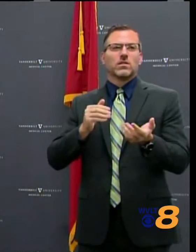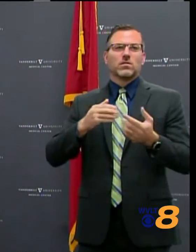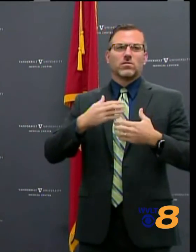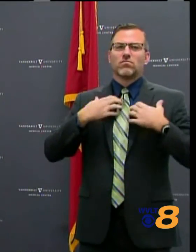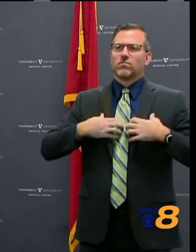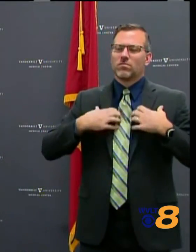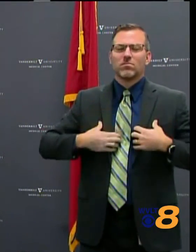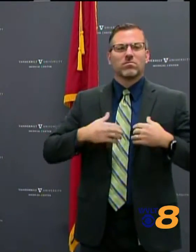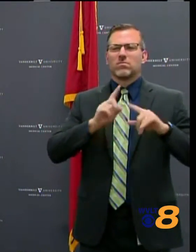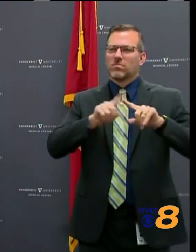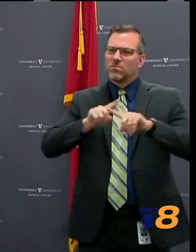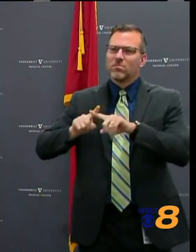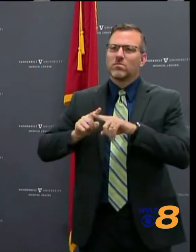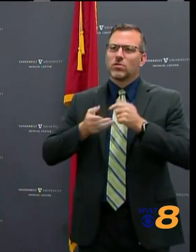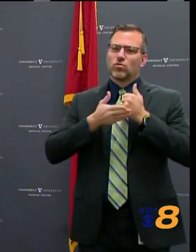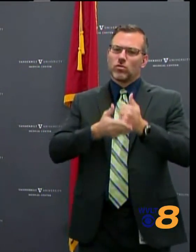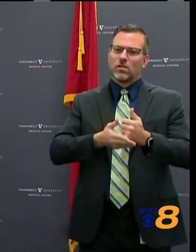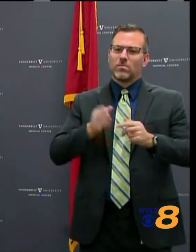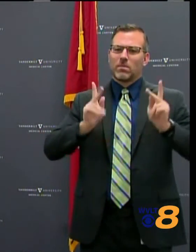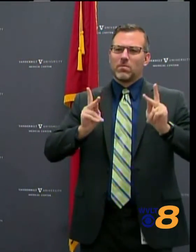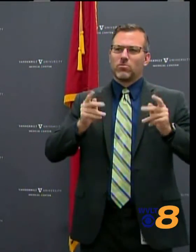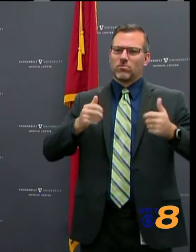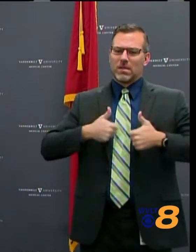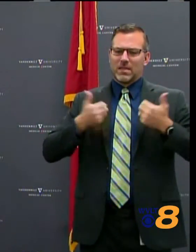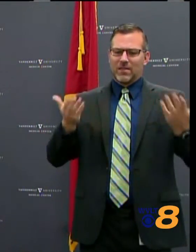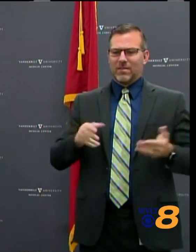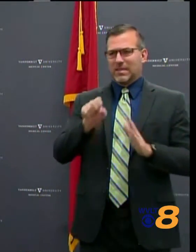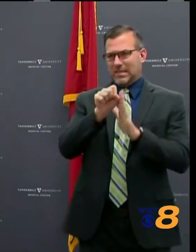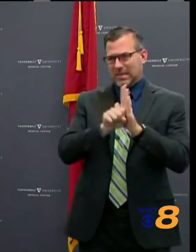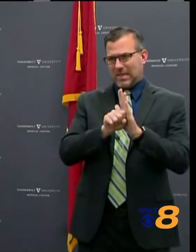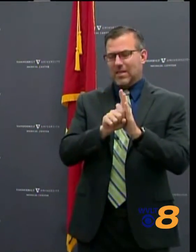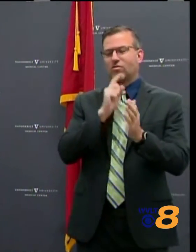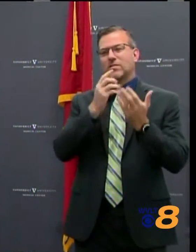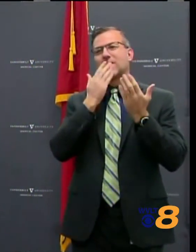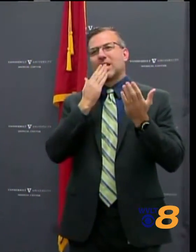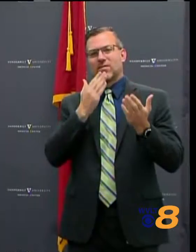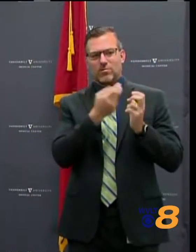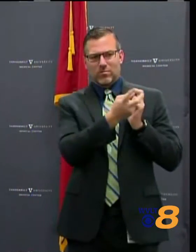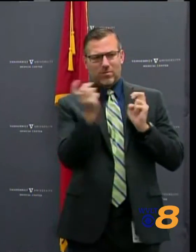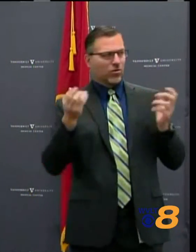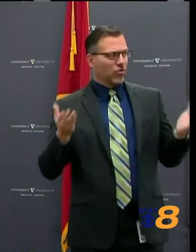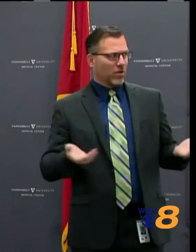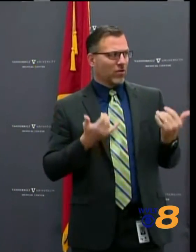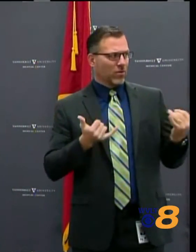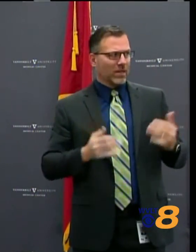serving people in this state. We're grateful for your being here today.